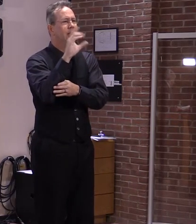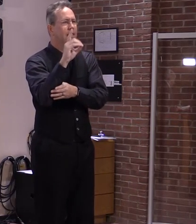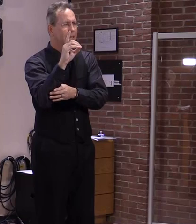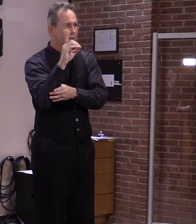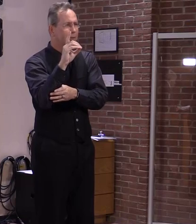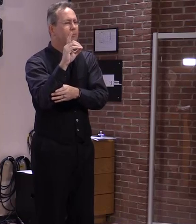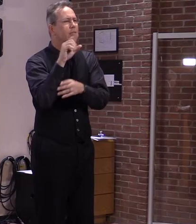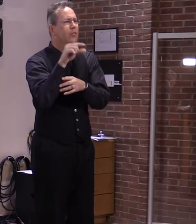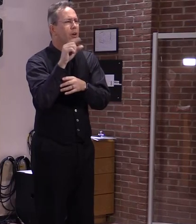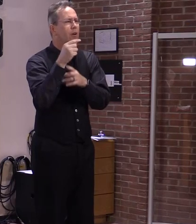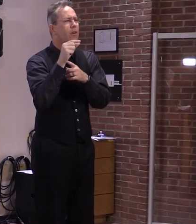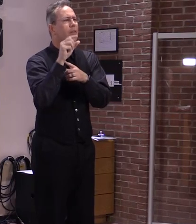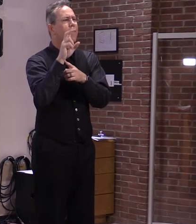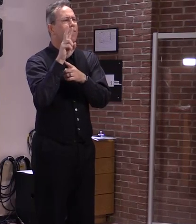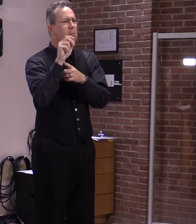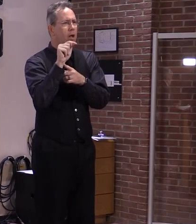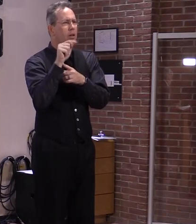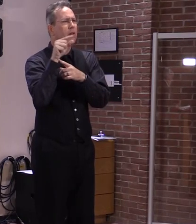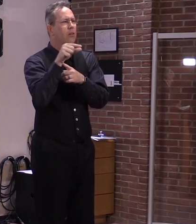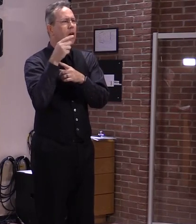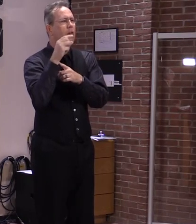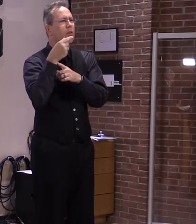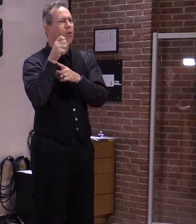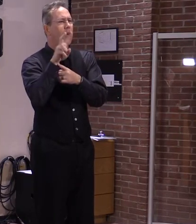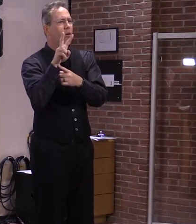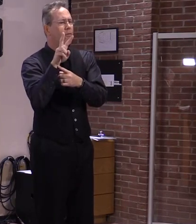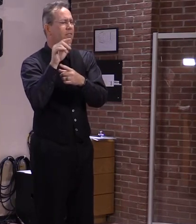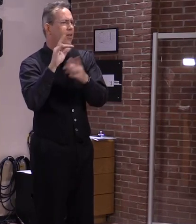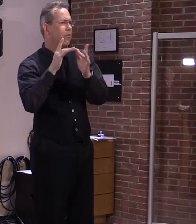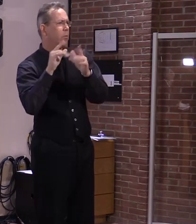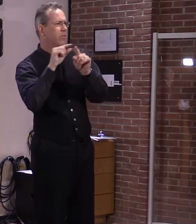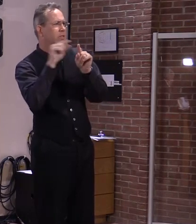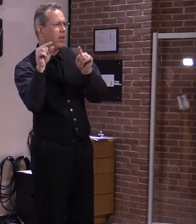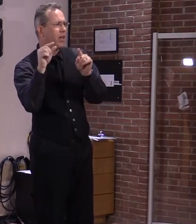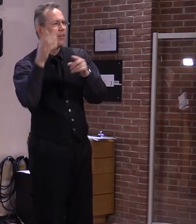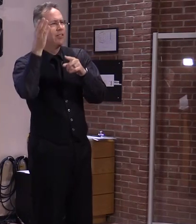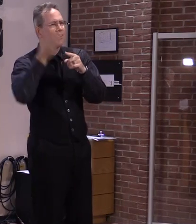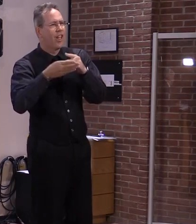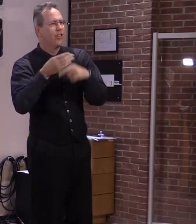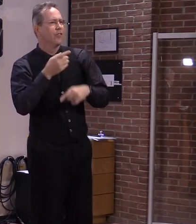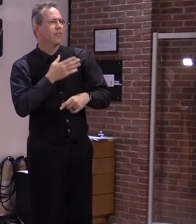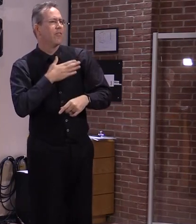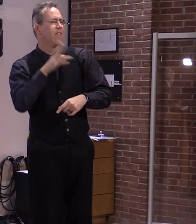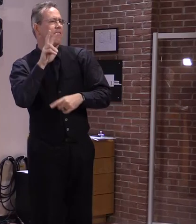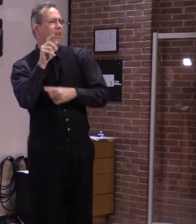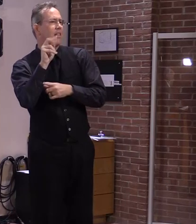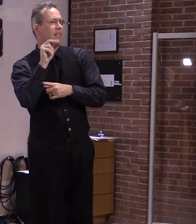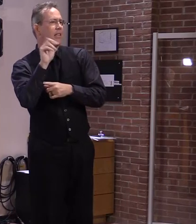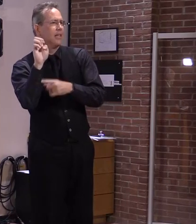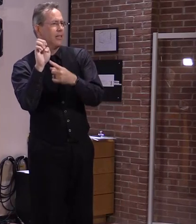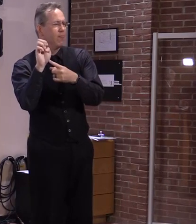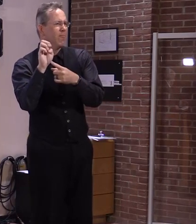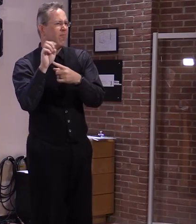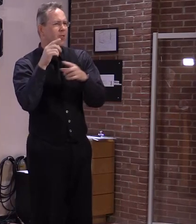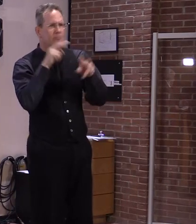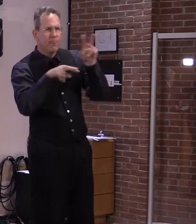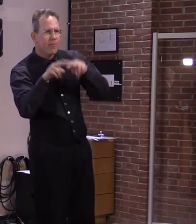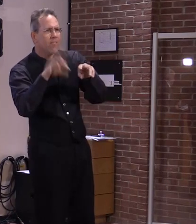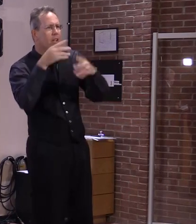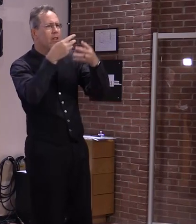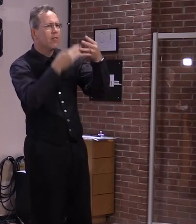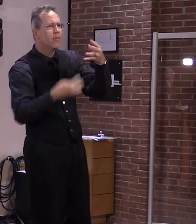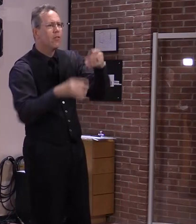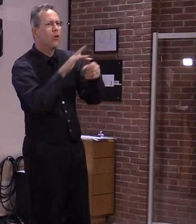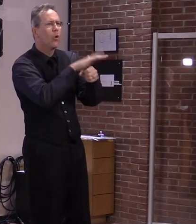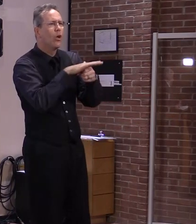healthvermont.gov/myvaccine. More than a dozen additional clinics, including Rutland, Killington, Stowe, and Virgins, are now being